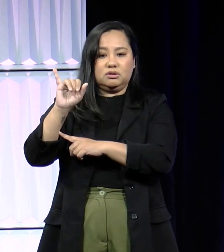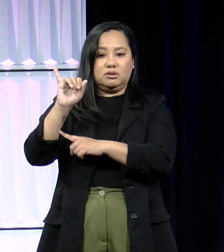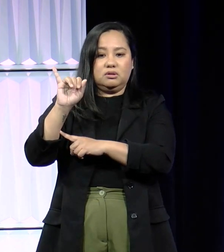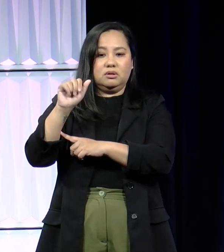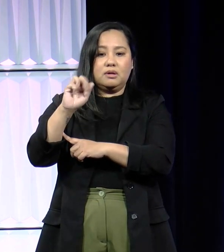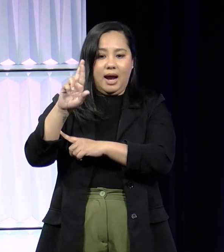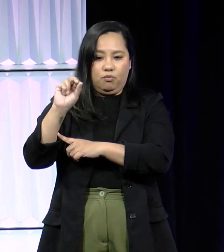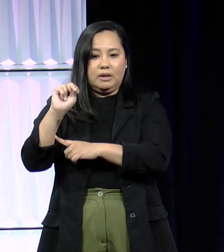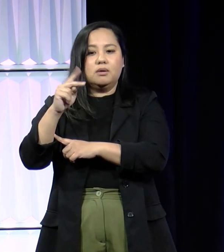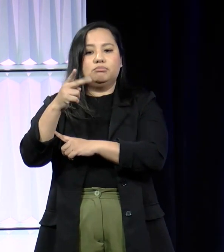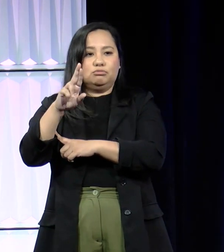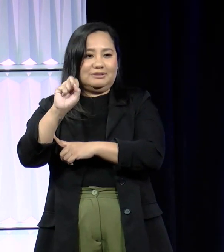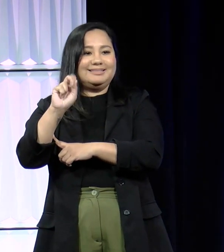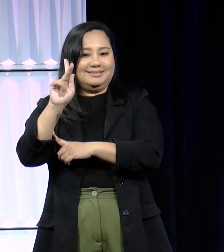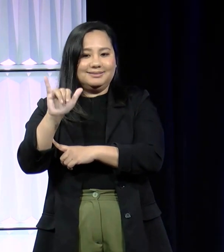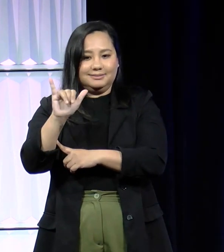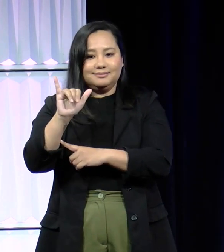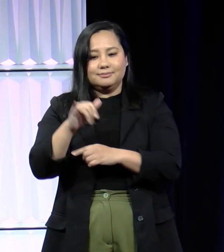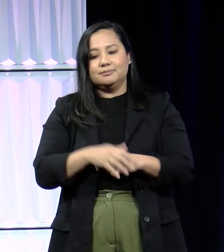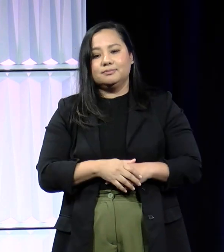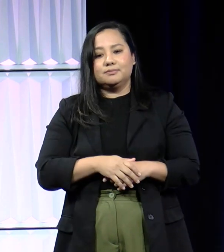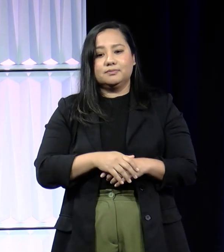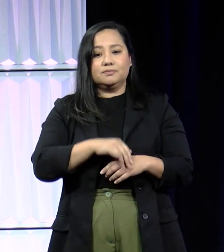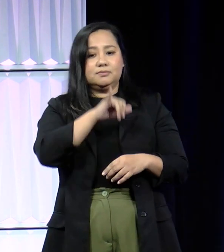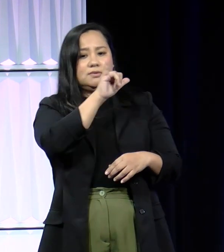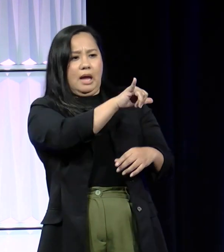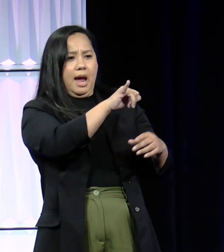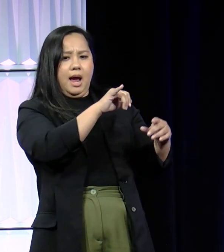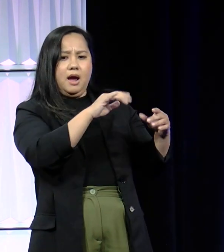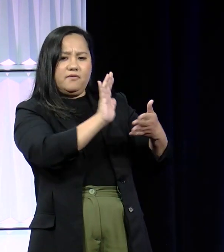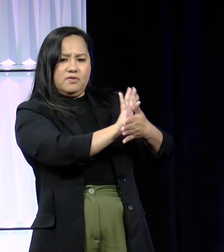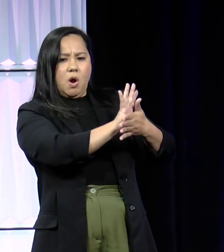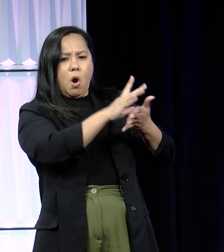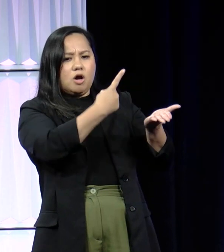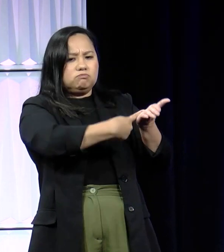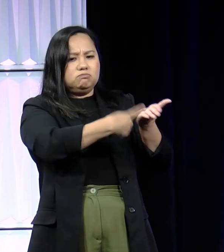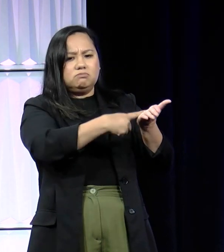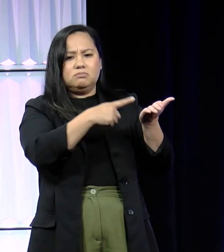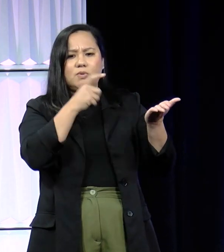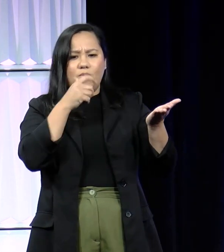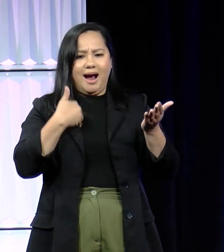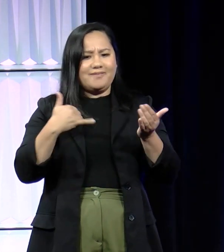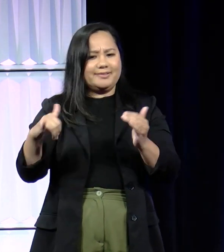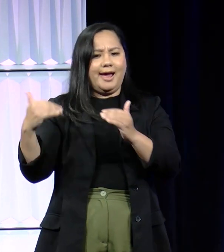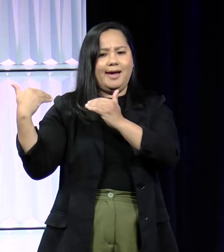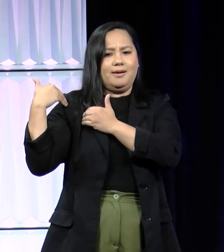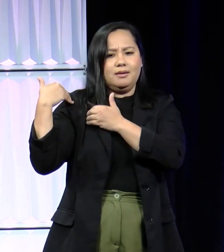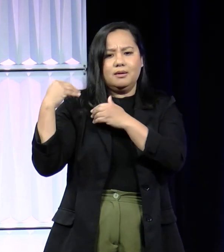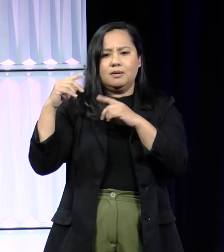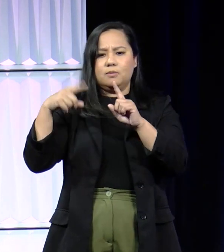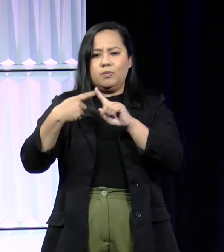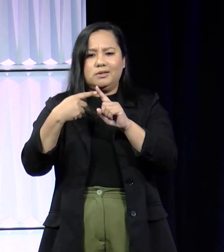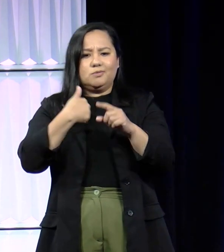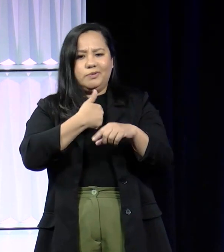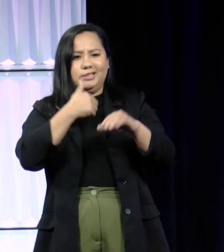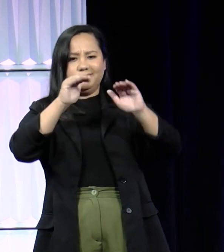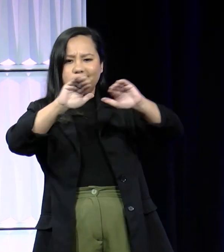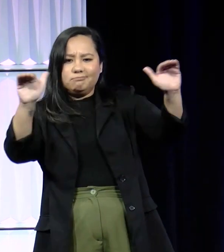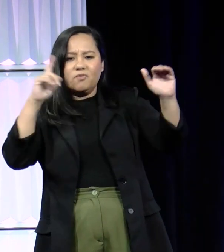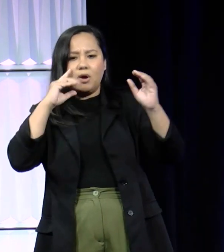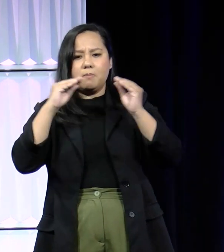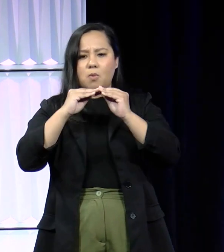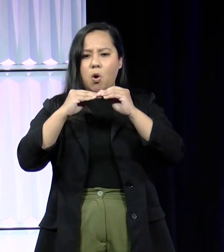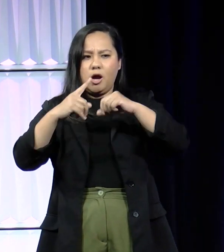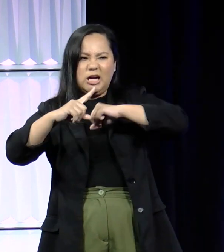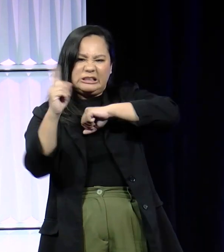burden when we demand harsher punishment for a privileged white defendant? Our field continues